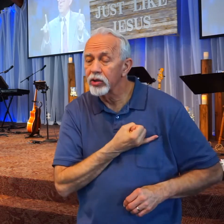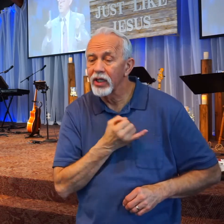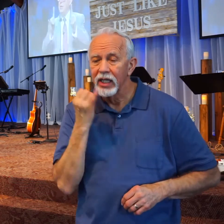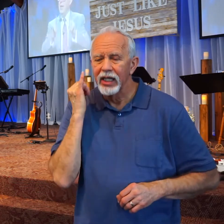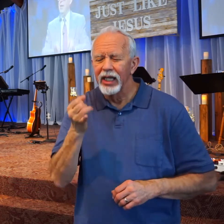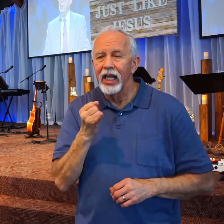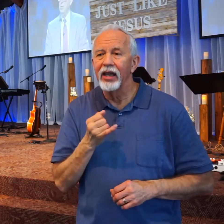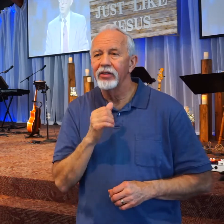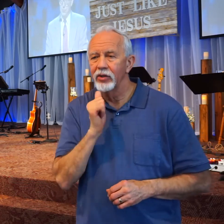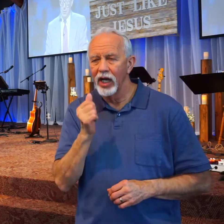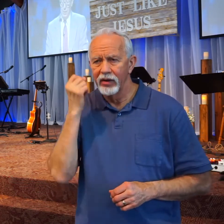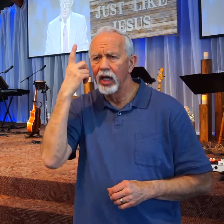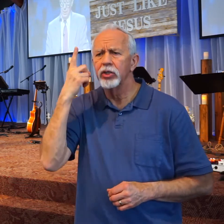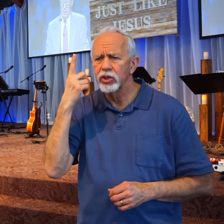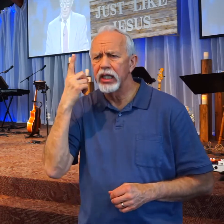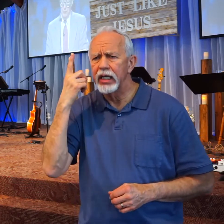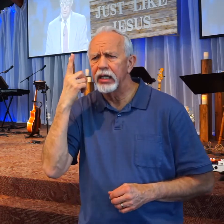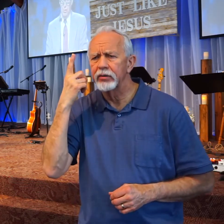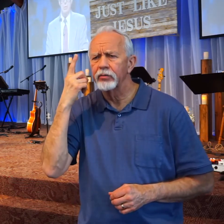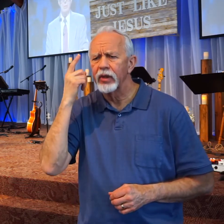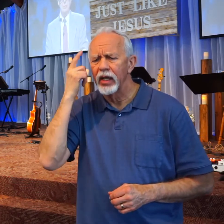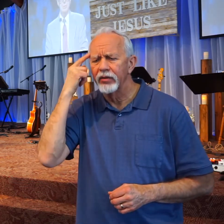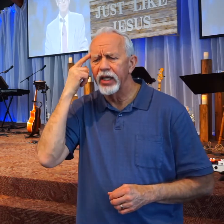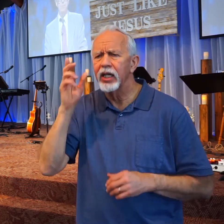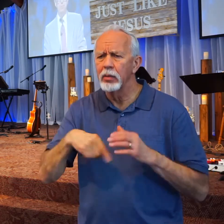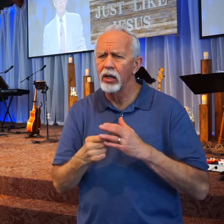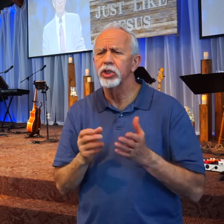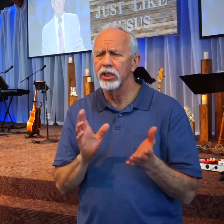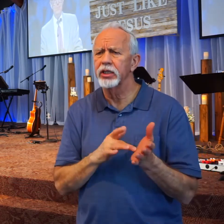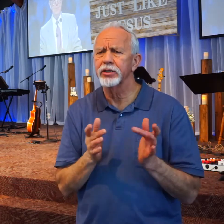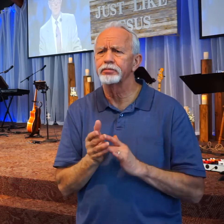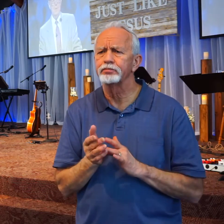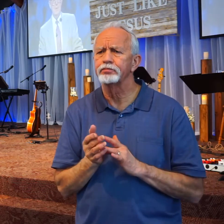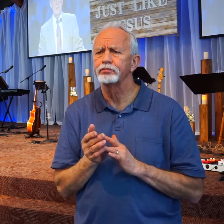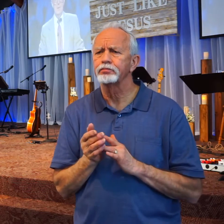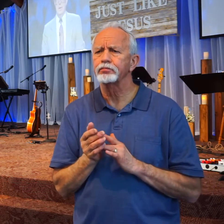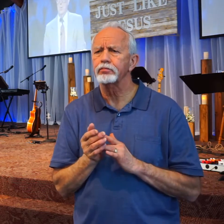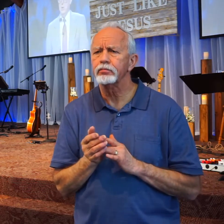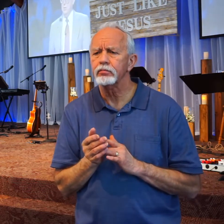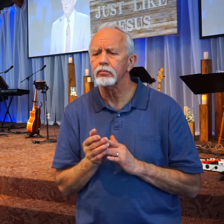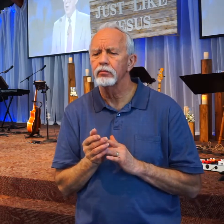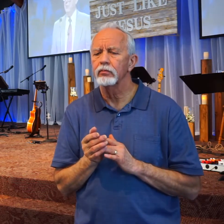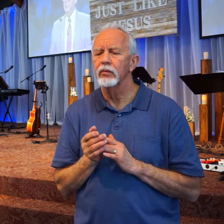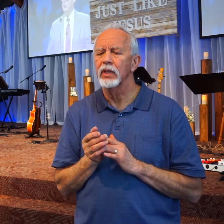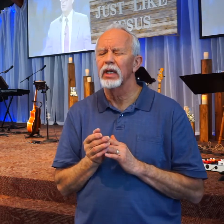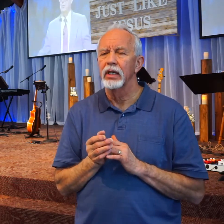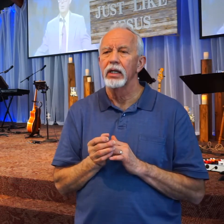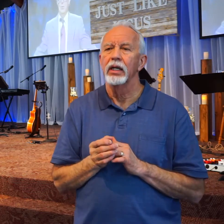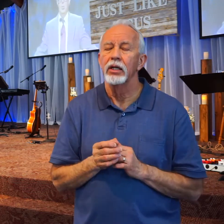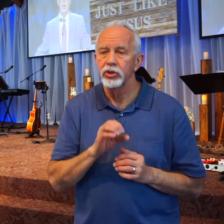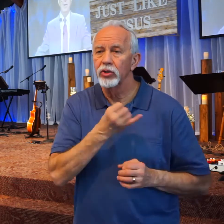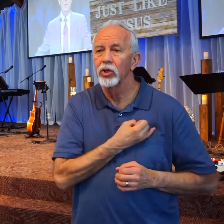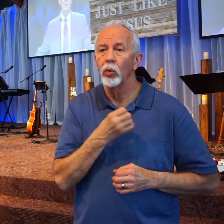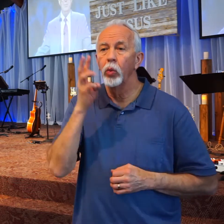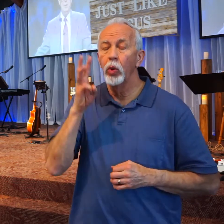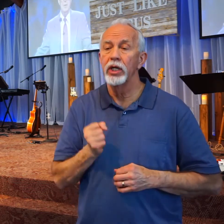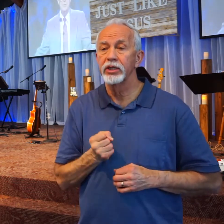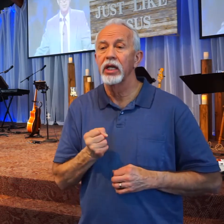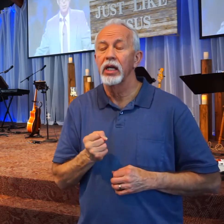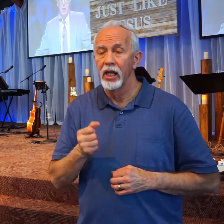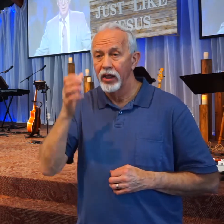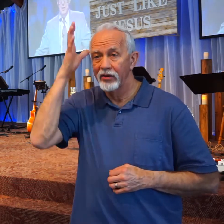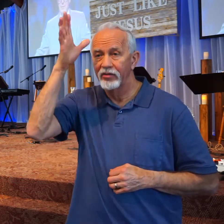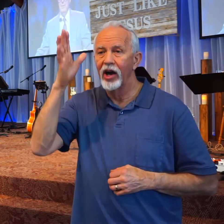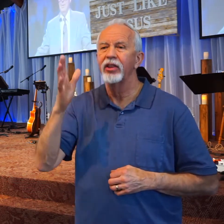have a discerning eye, you're going to think of Jesus. He was the Father's